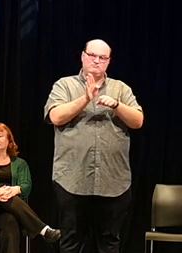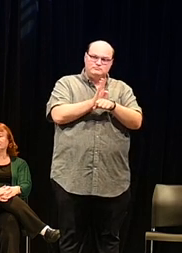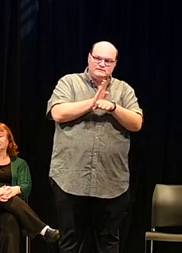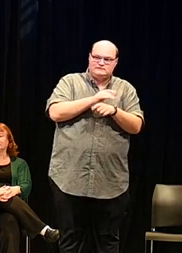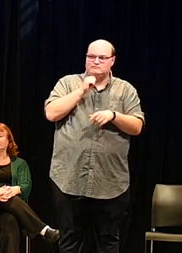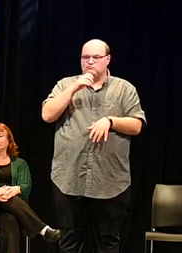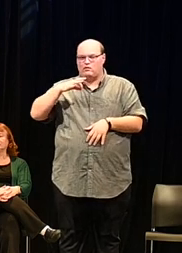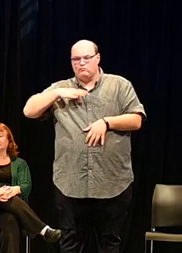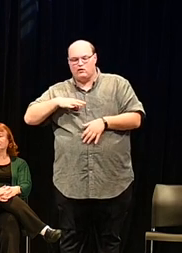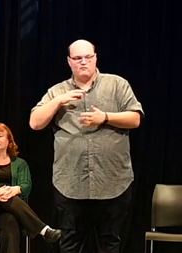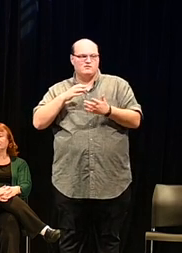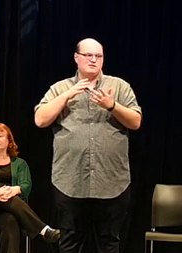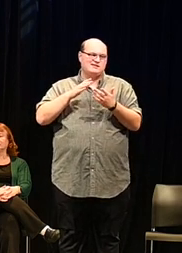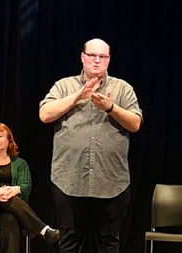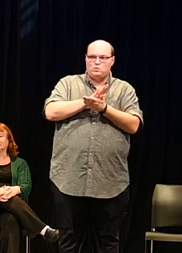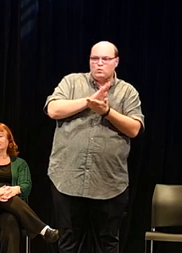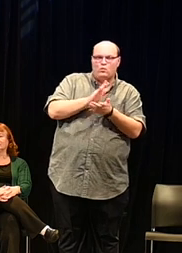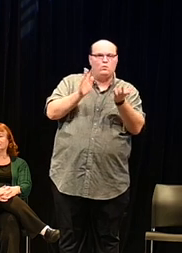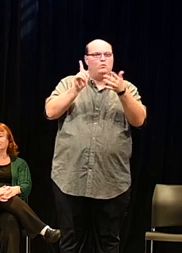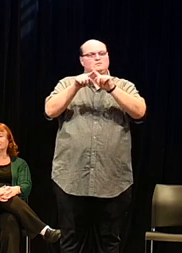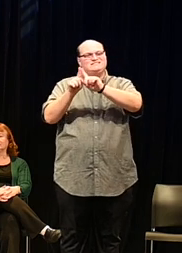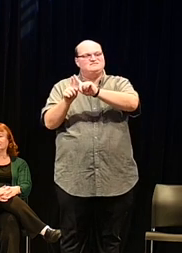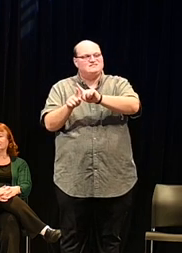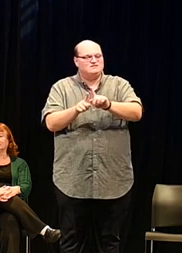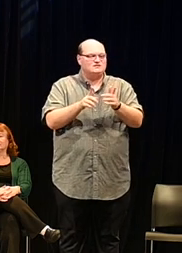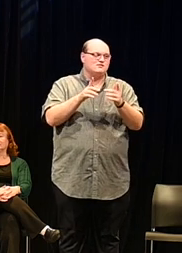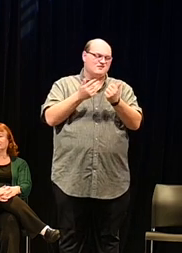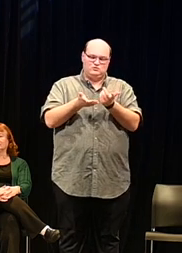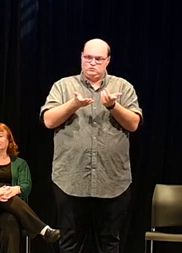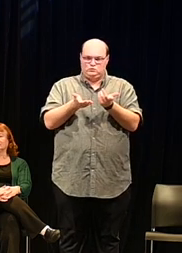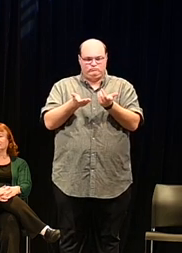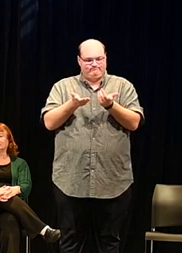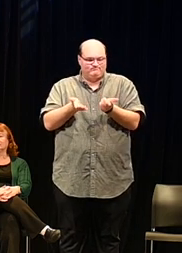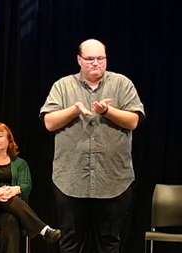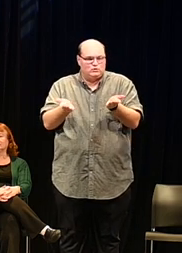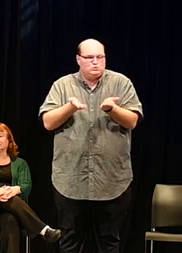businesses, nonprofits, et cetera, doing to best serve the community.